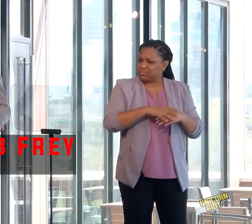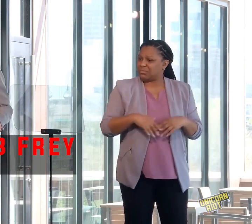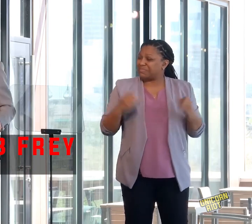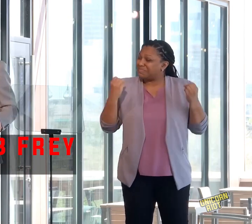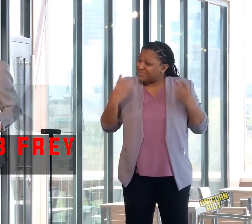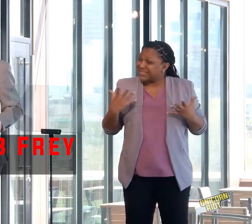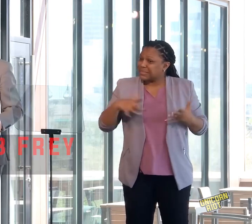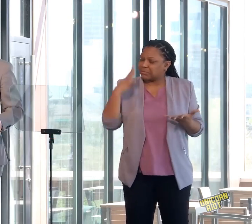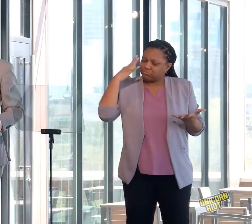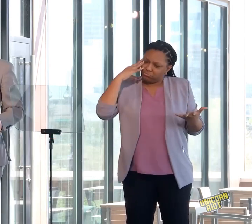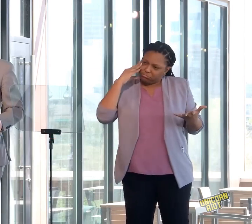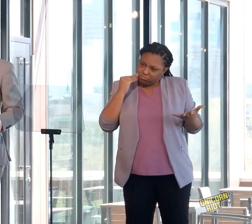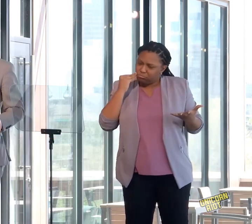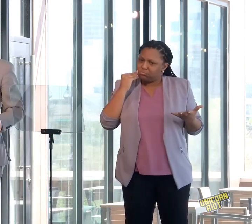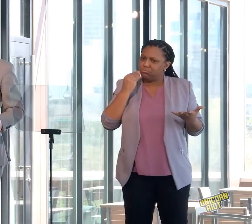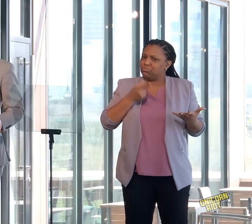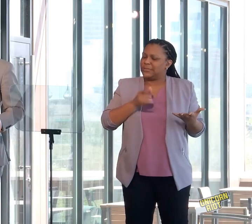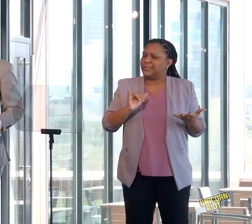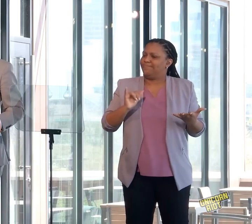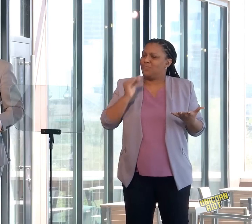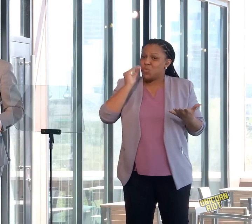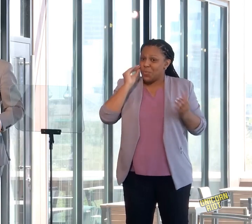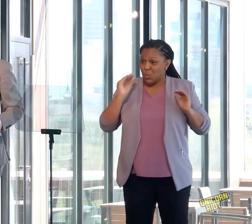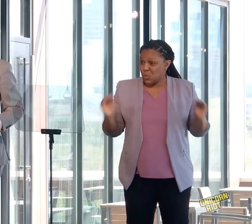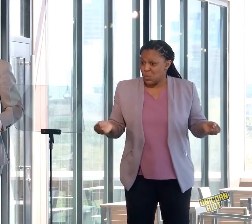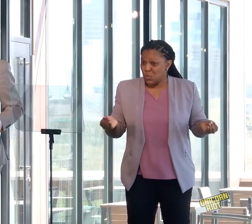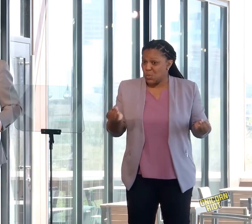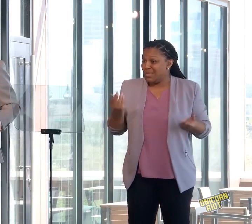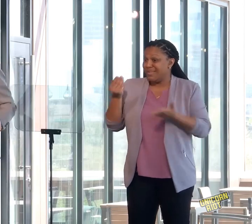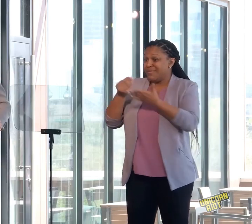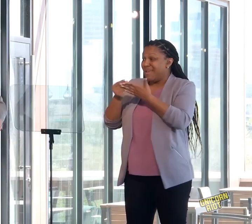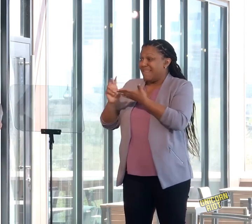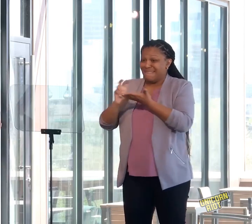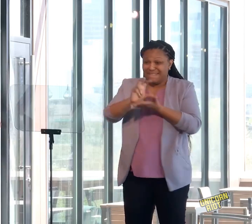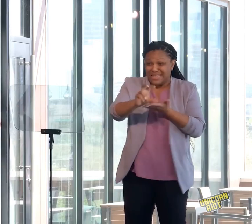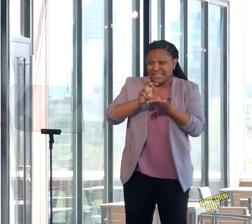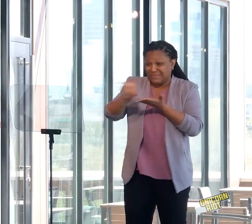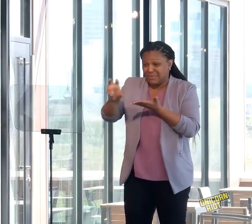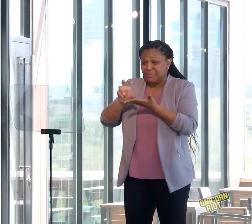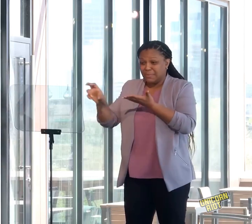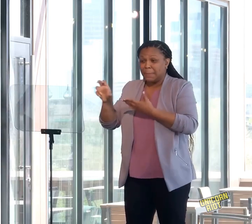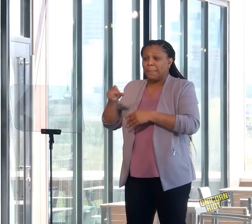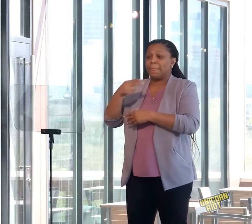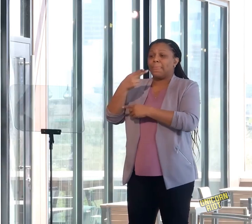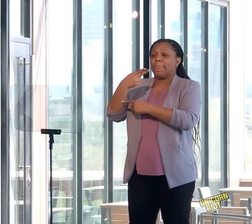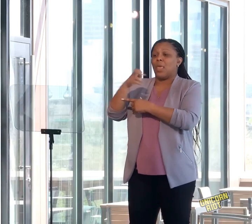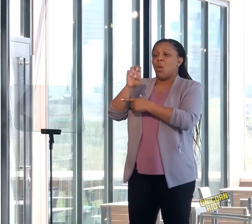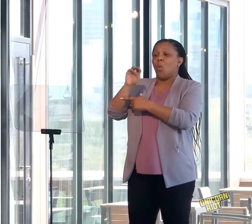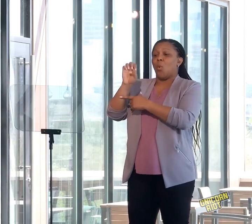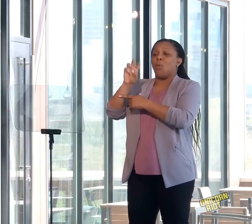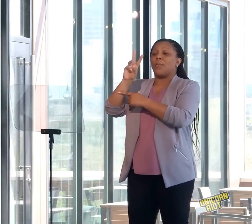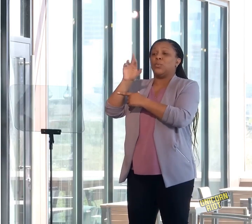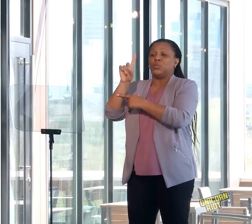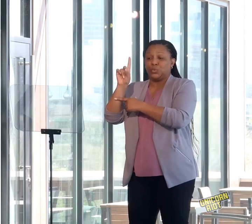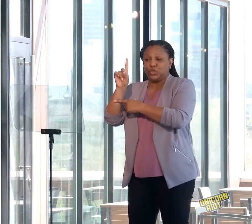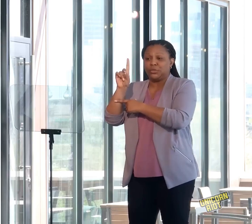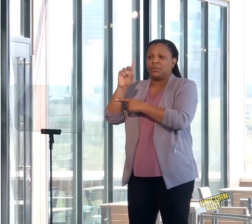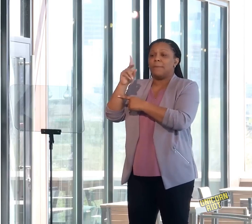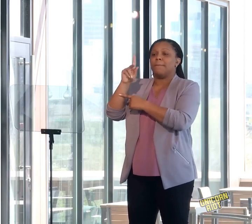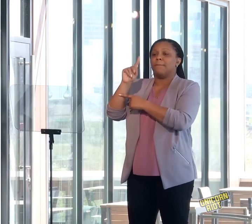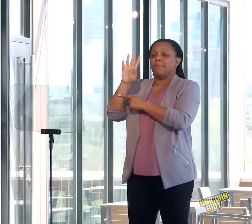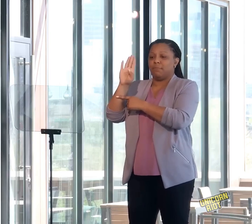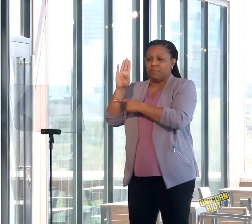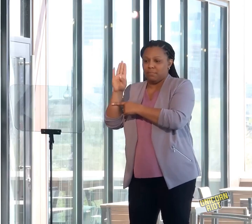making investments in places like Vivo Village and Homeward Bound, that it would be life-changing for people